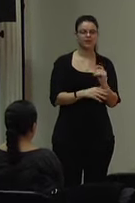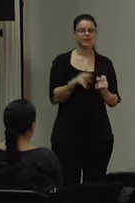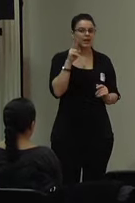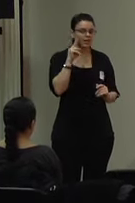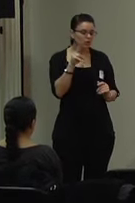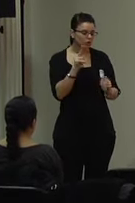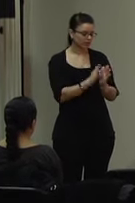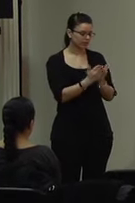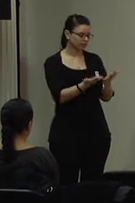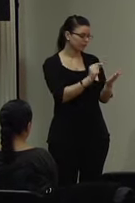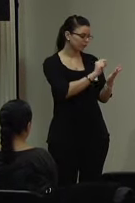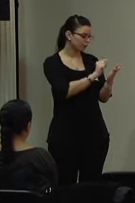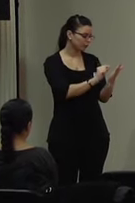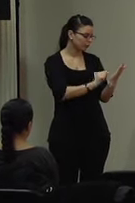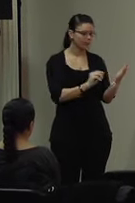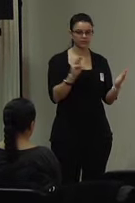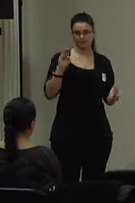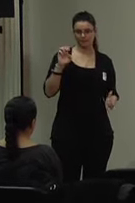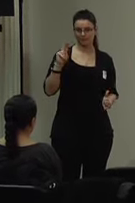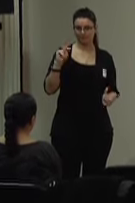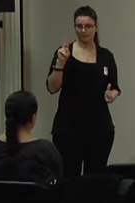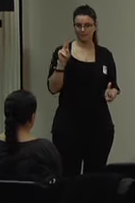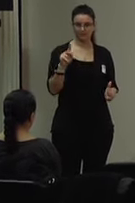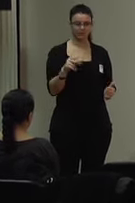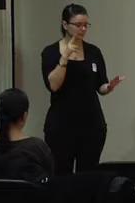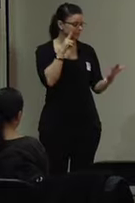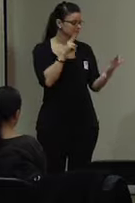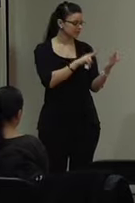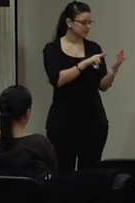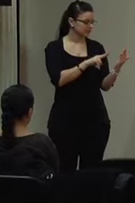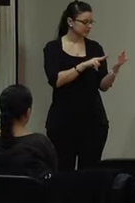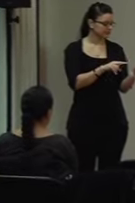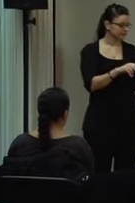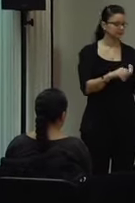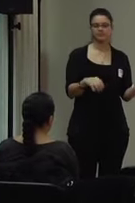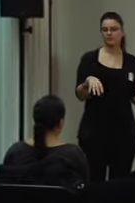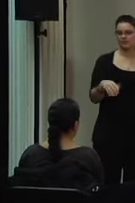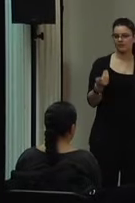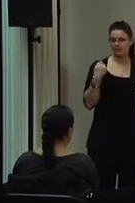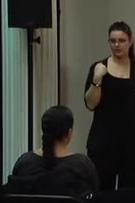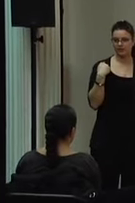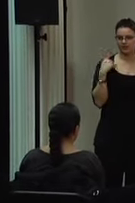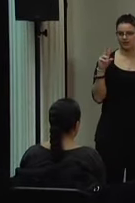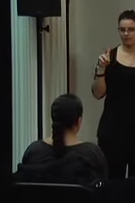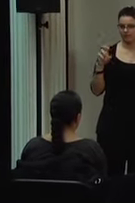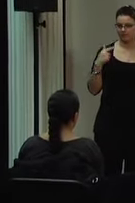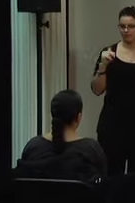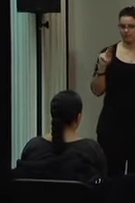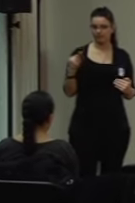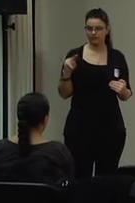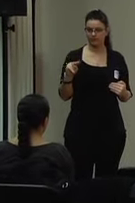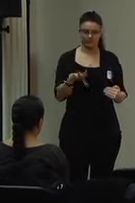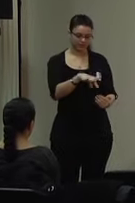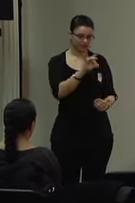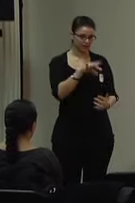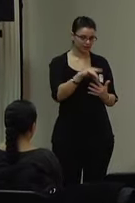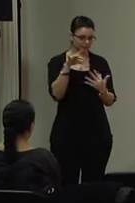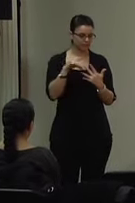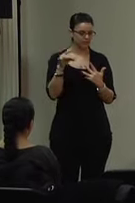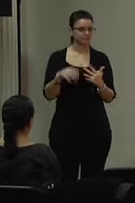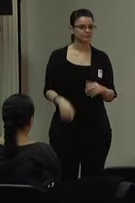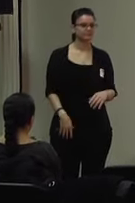be that the restaurant that somebody else has selected is the type of cuisine that has a lot of vegan-friendly options, and that's great. If it's not, at least